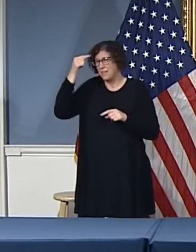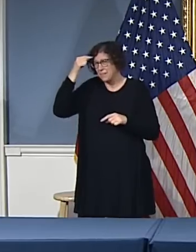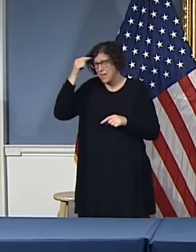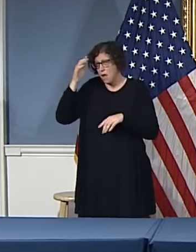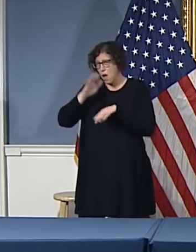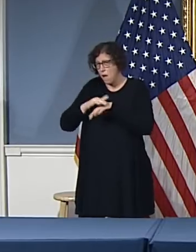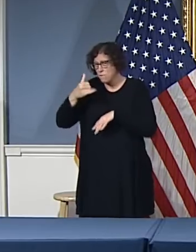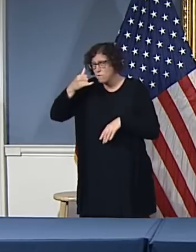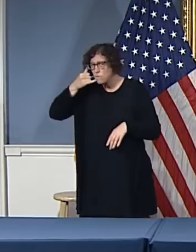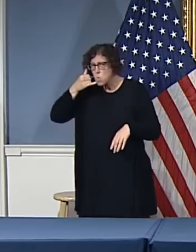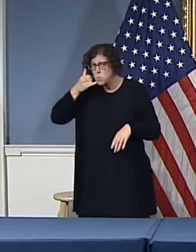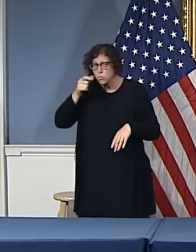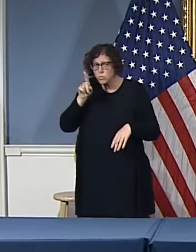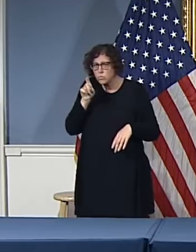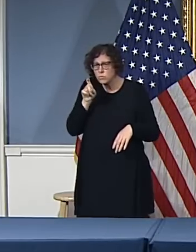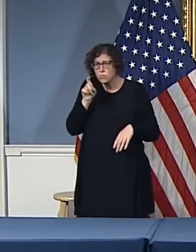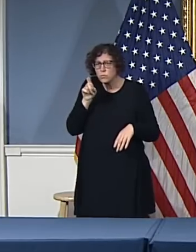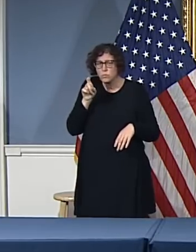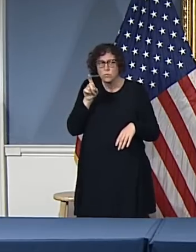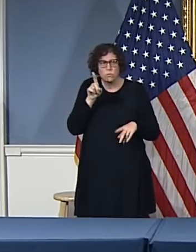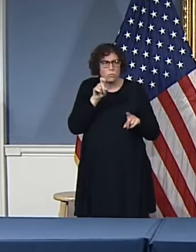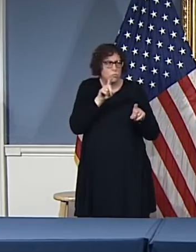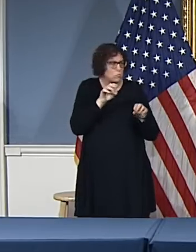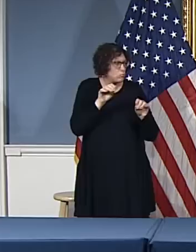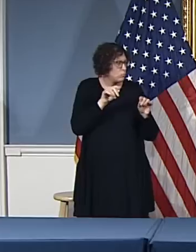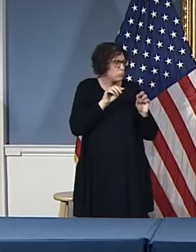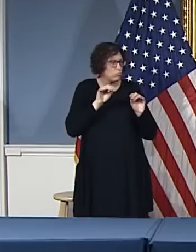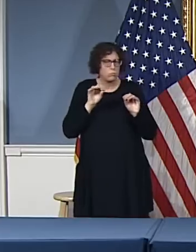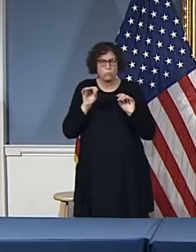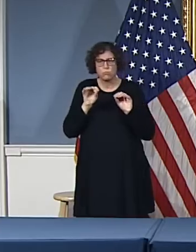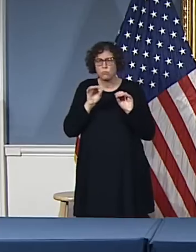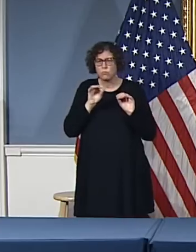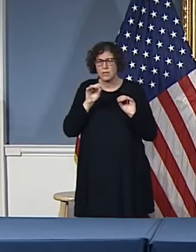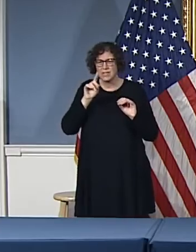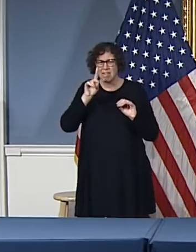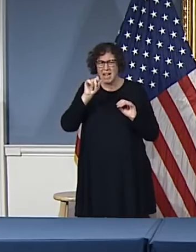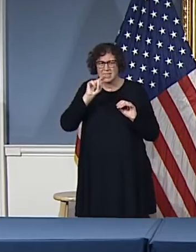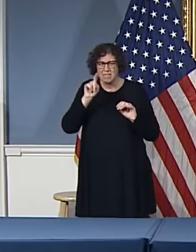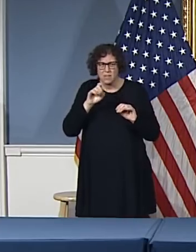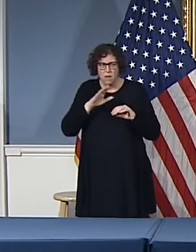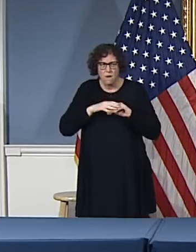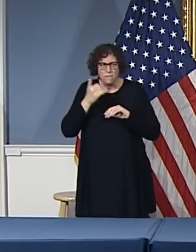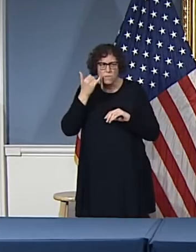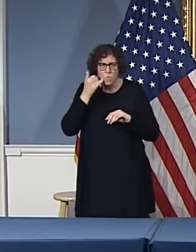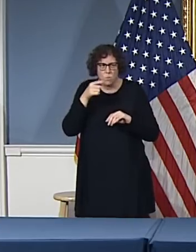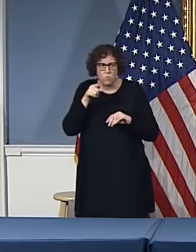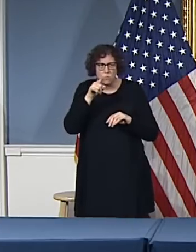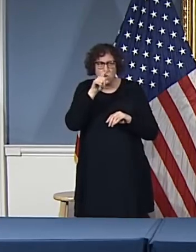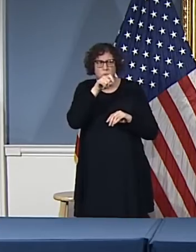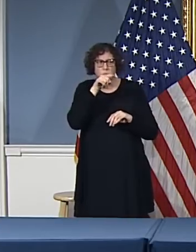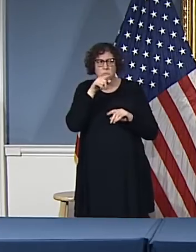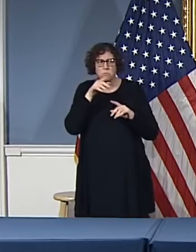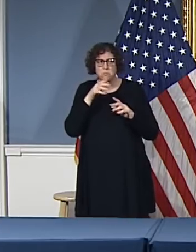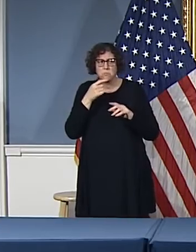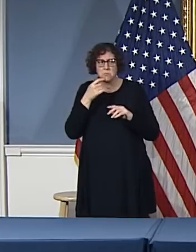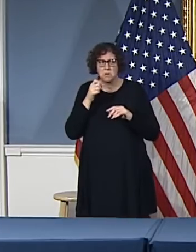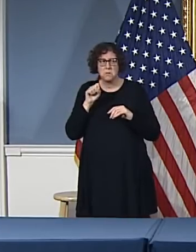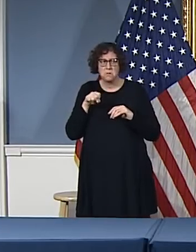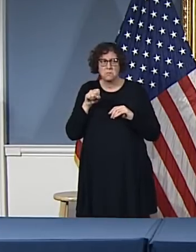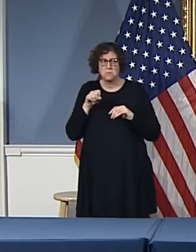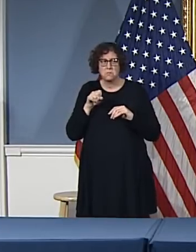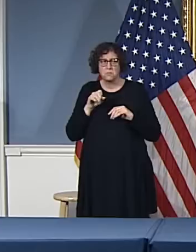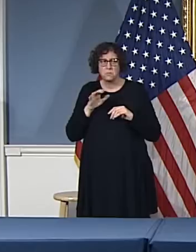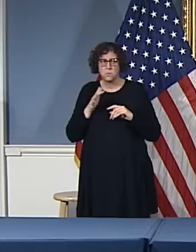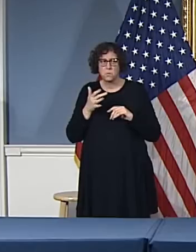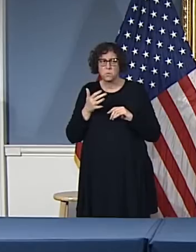Dr. Katz. Paging Dr. Katz. He's Is on. there Dr. House? He's on? He can't respond to me, is that